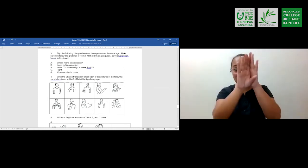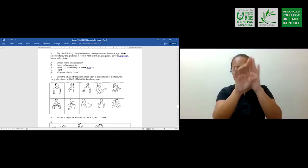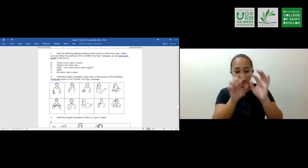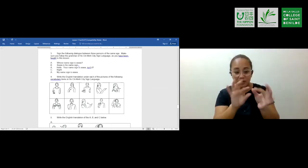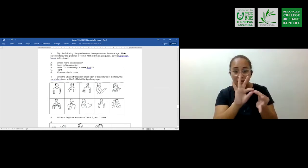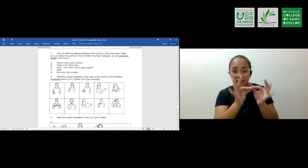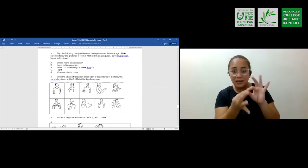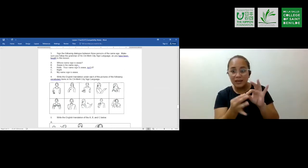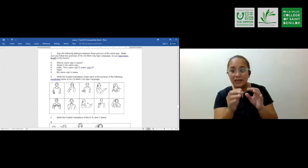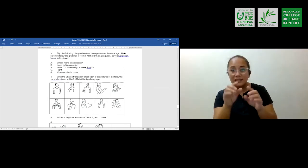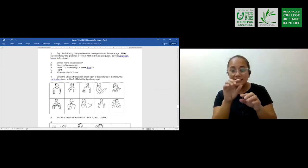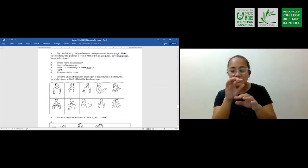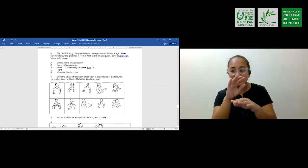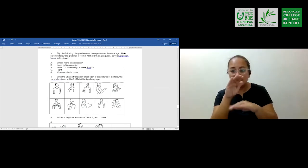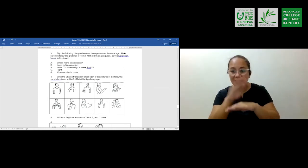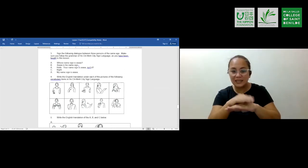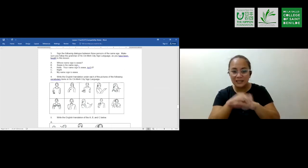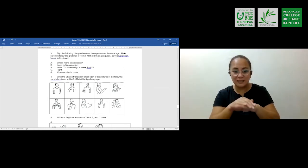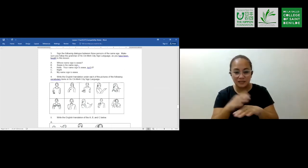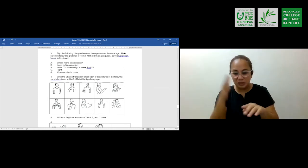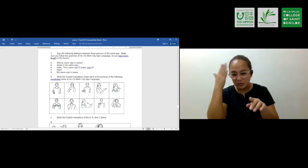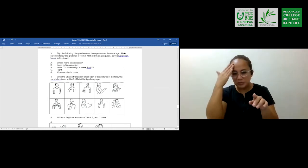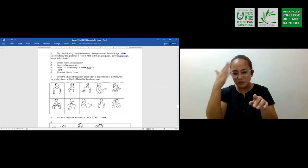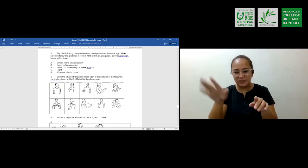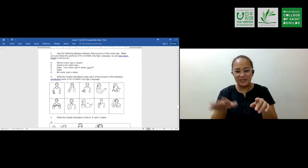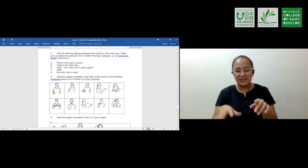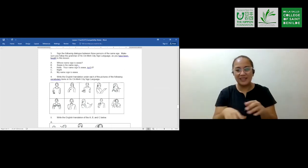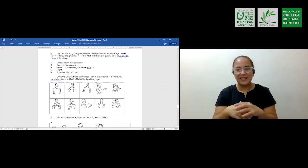Now, you don't know what those signs are unless you go back.